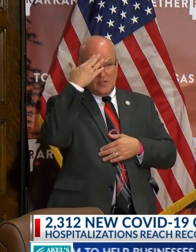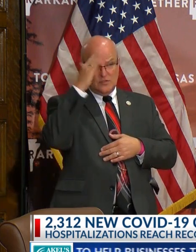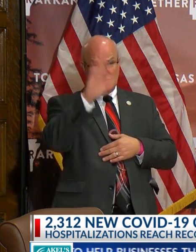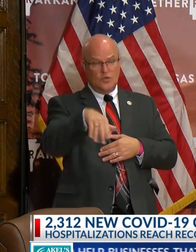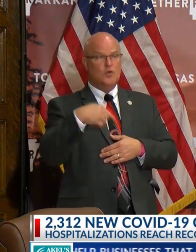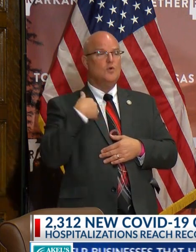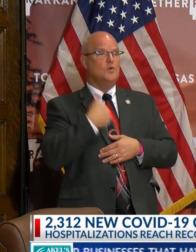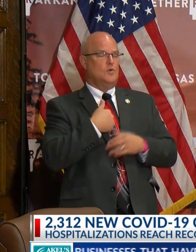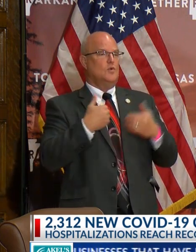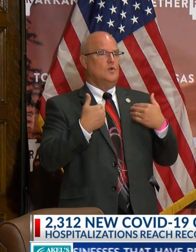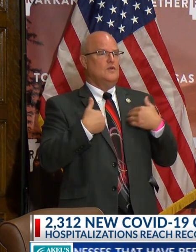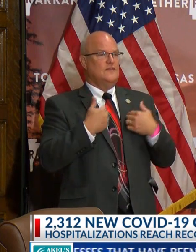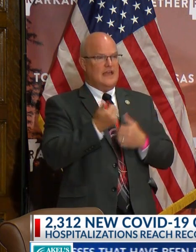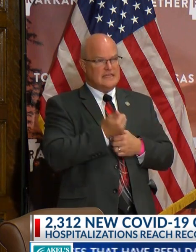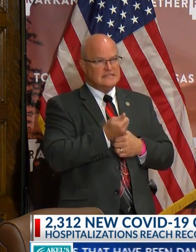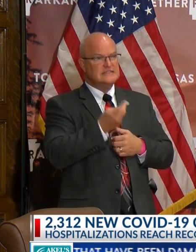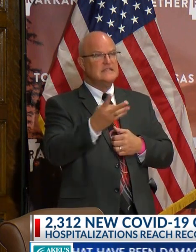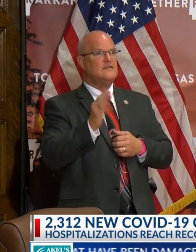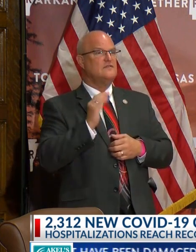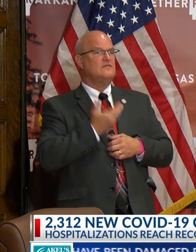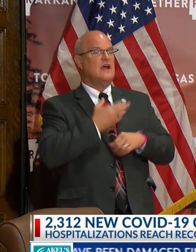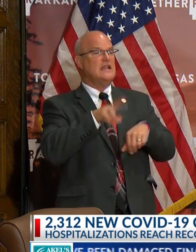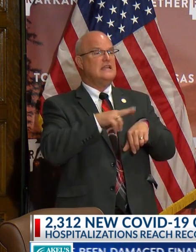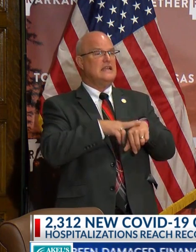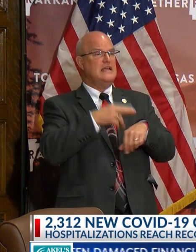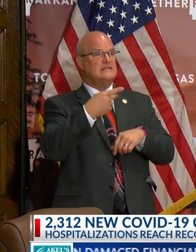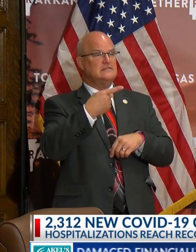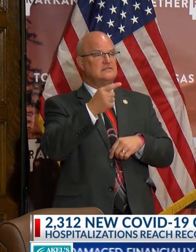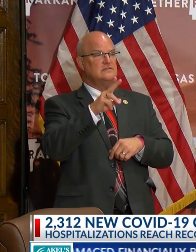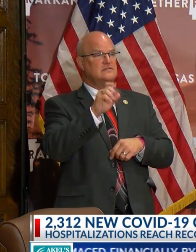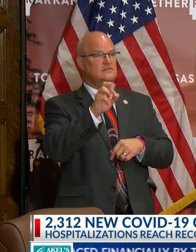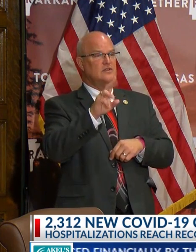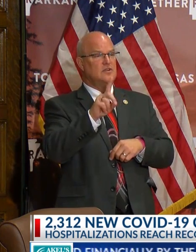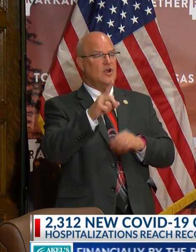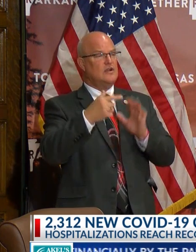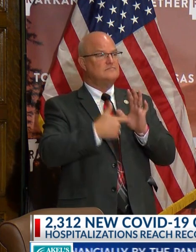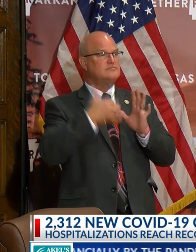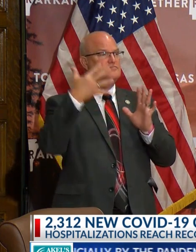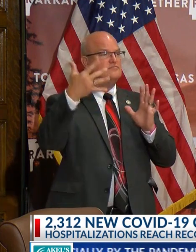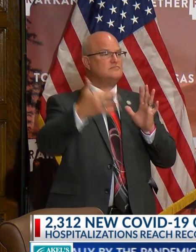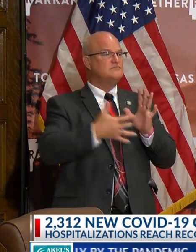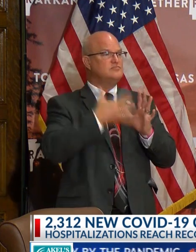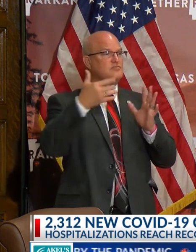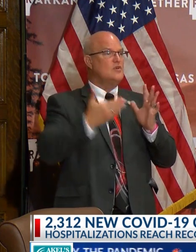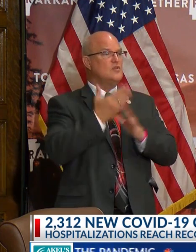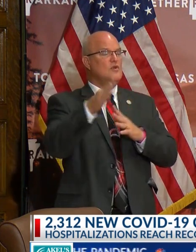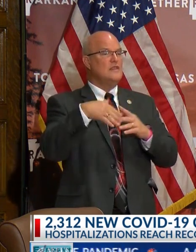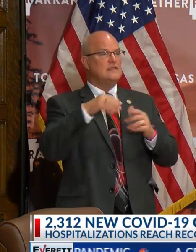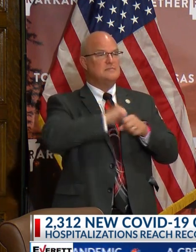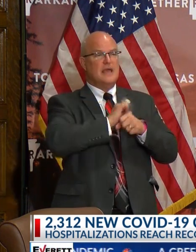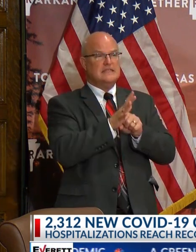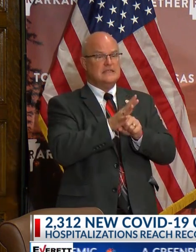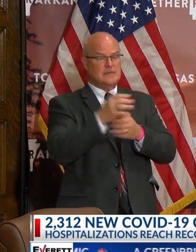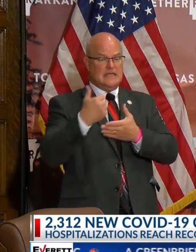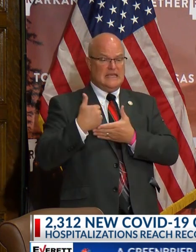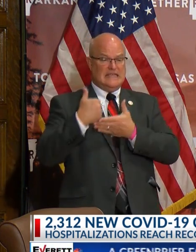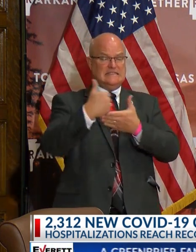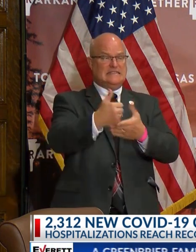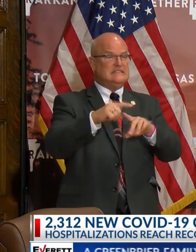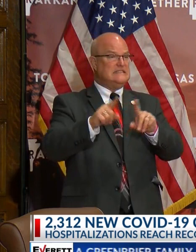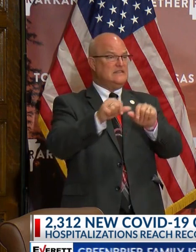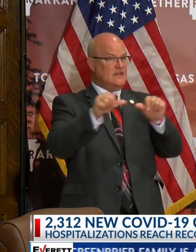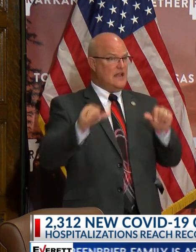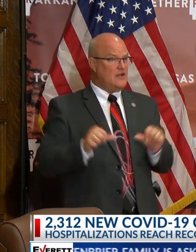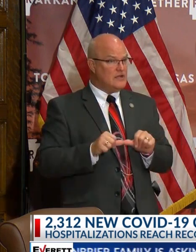recall, we've had a number of our National Guard personnel from time to time through this pandemic assisting in different